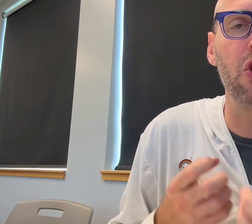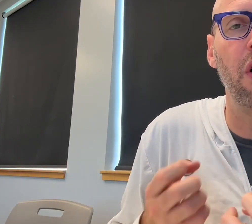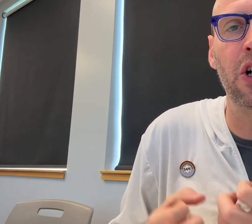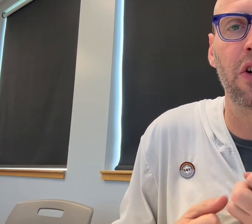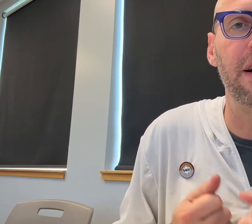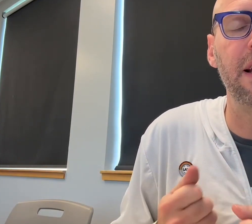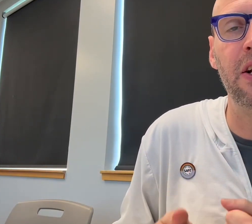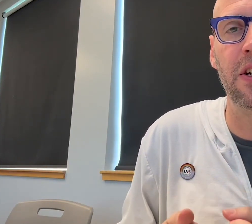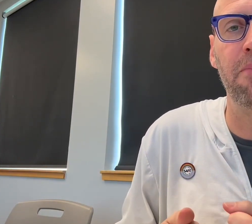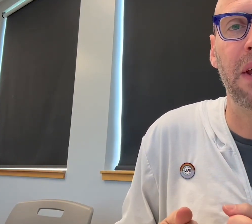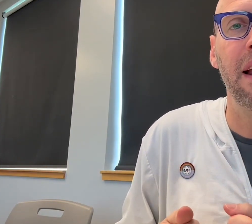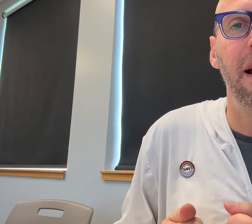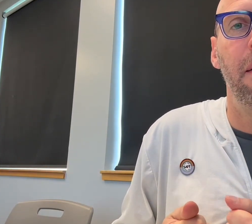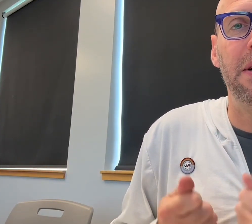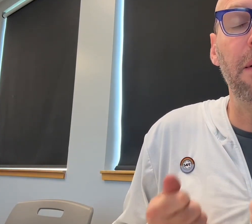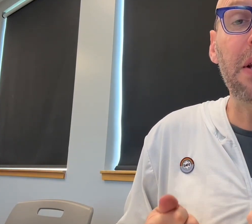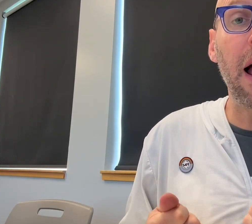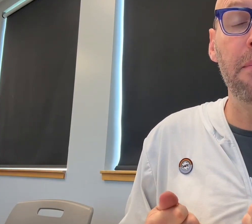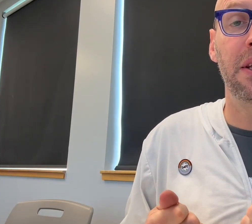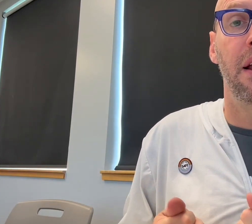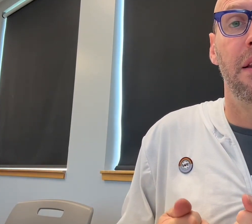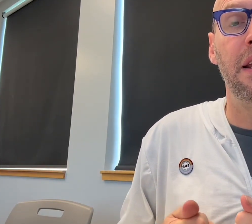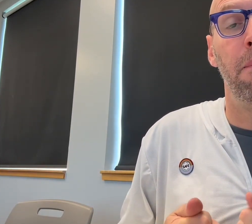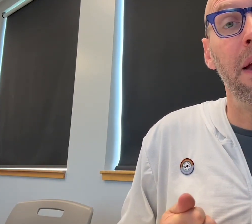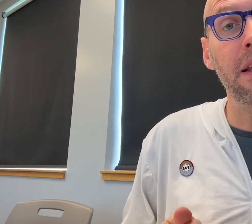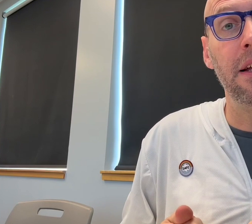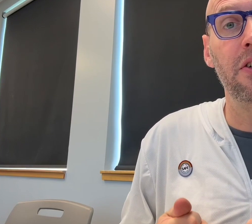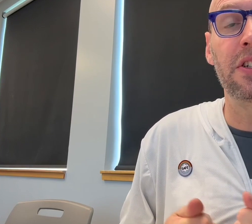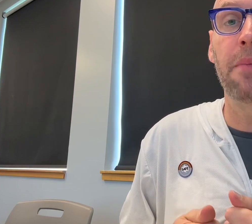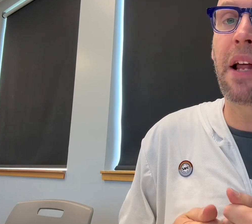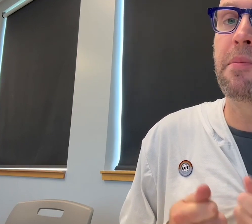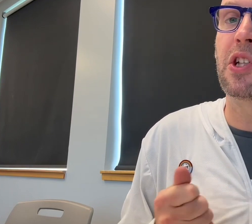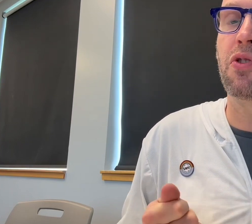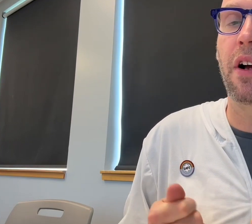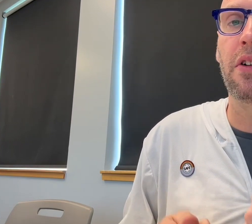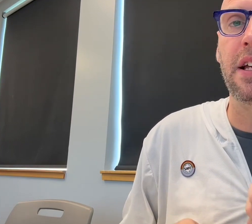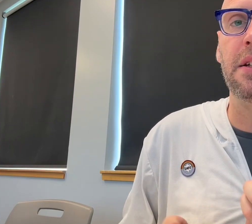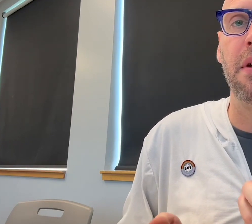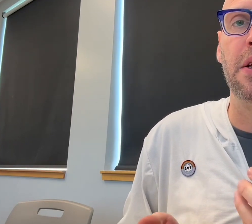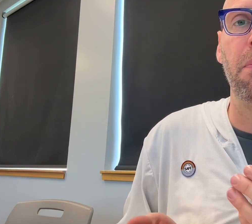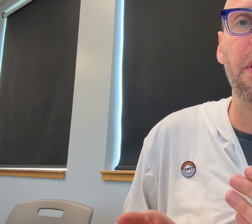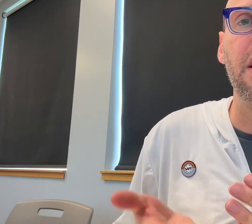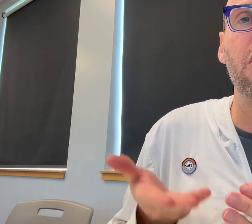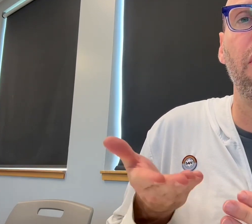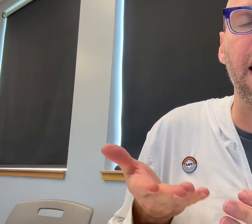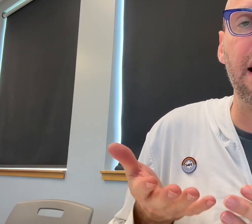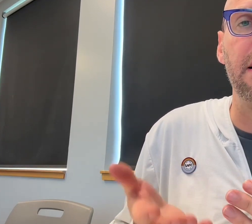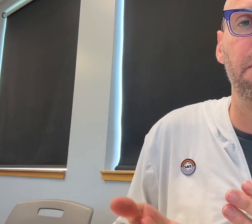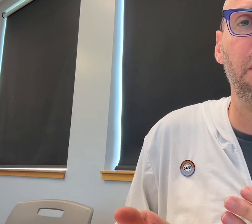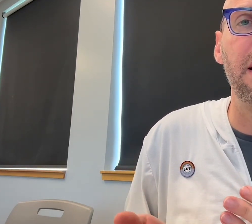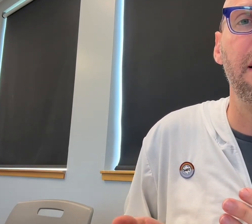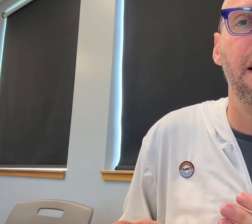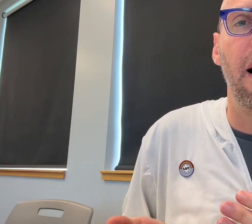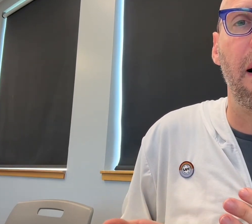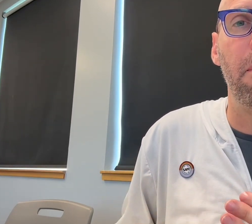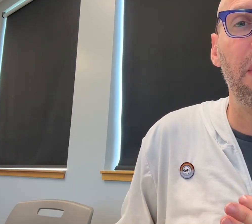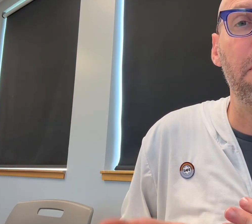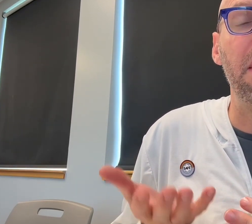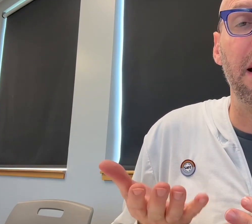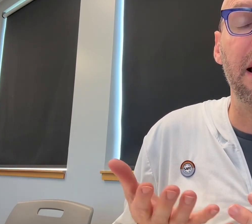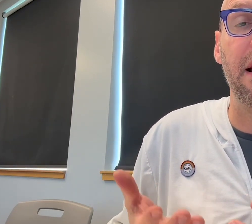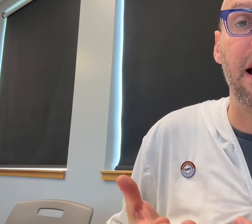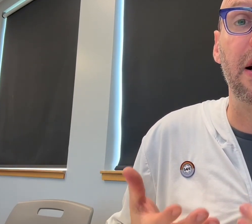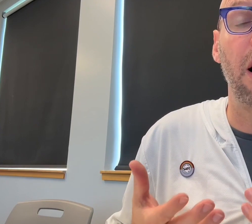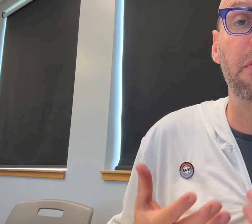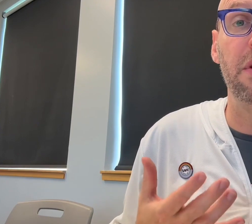of a struggle or a tension. But sometimes the opinions or sometimes the struggle is pretty great. It's pretty